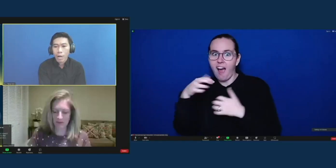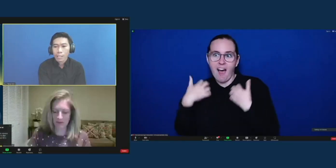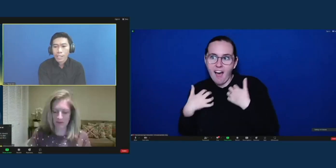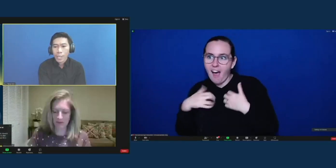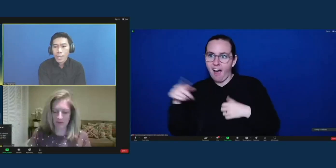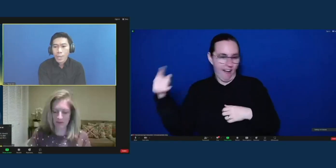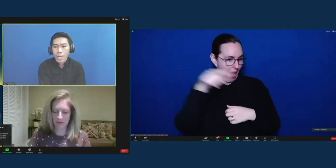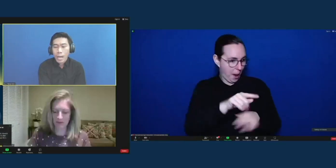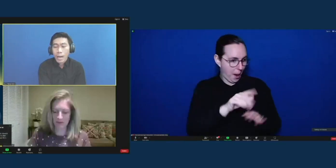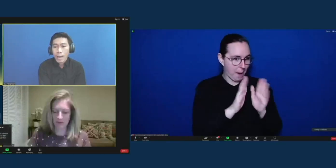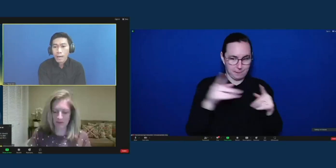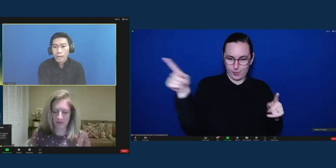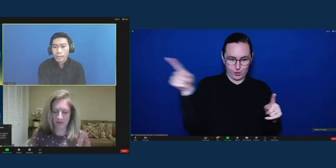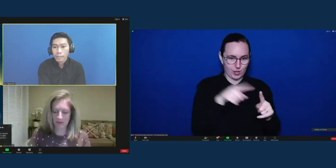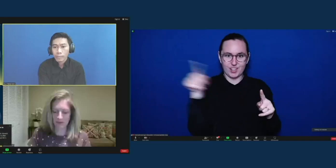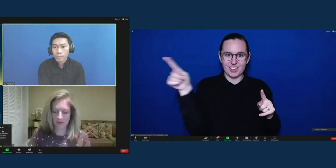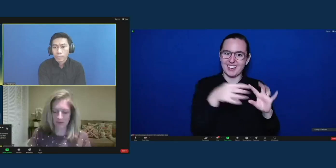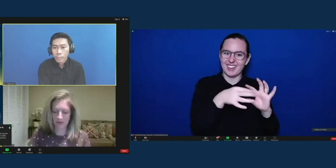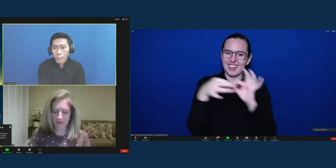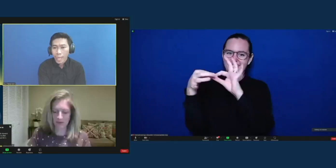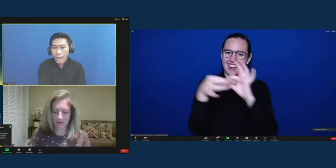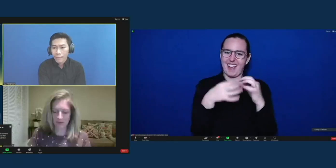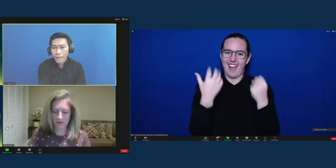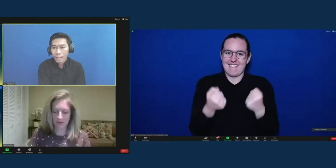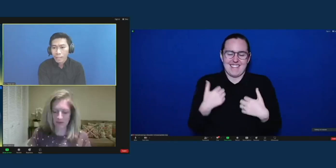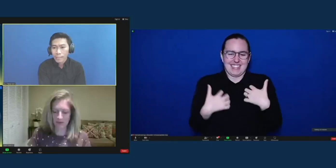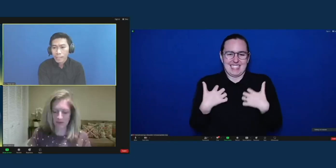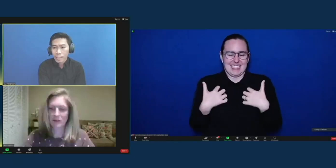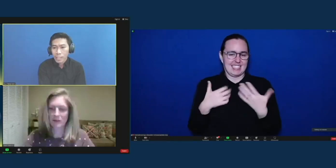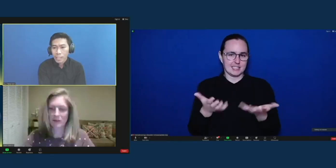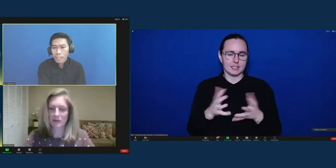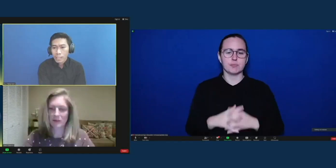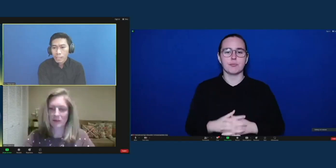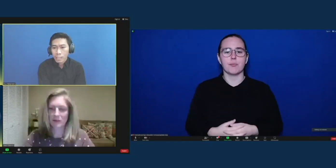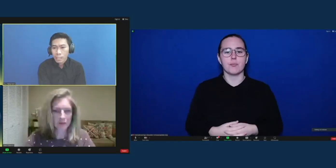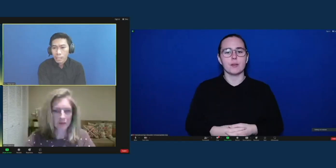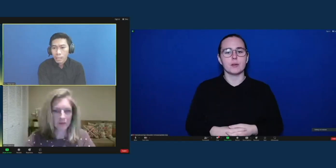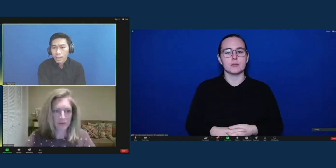And also, we have developed